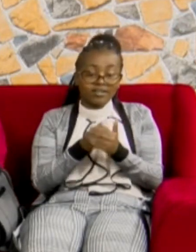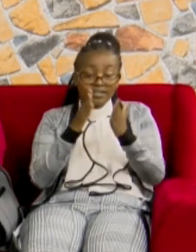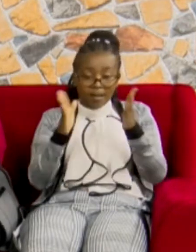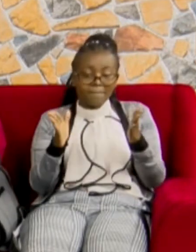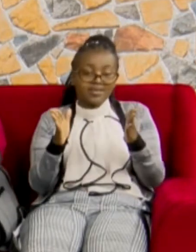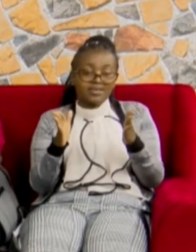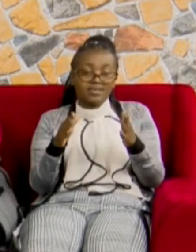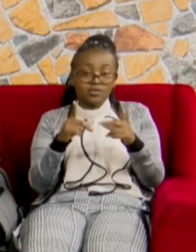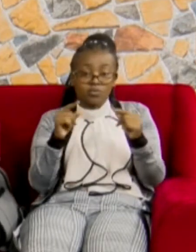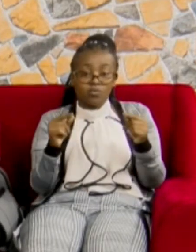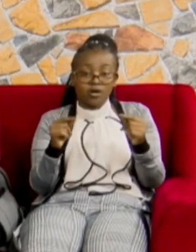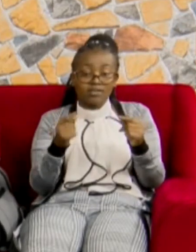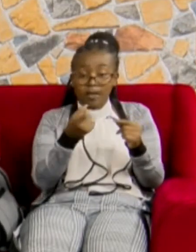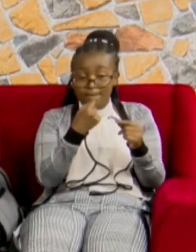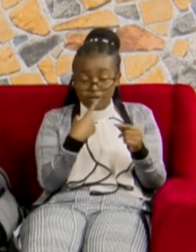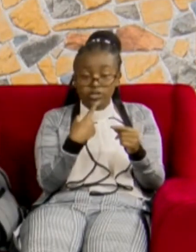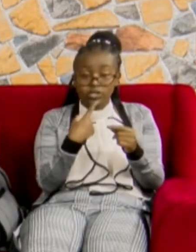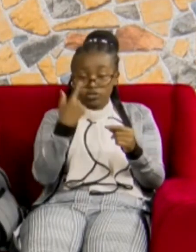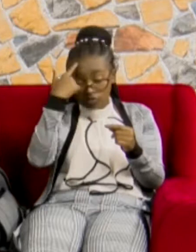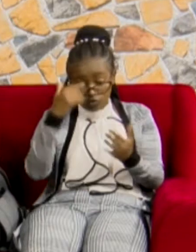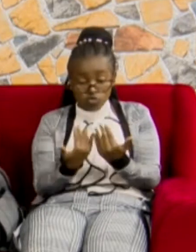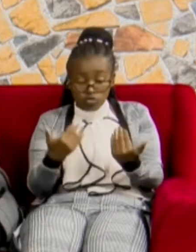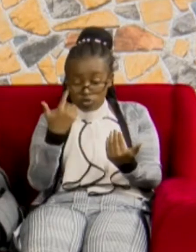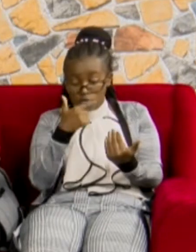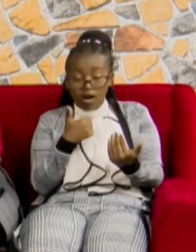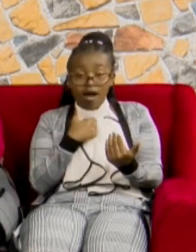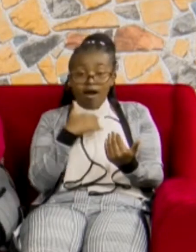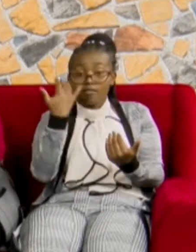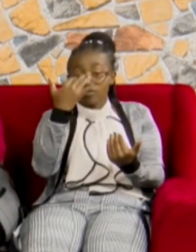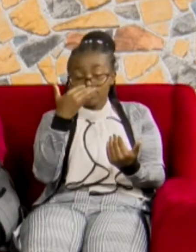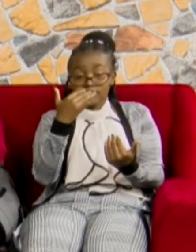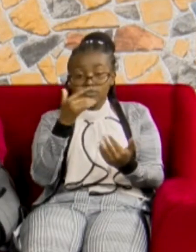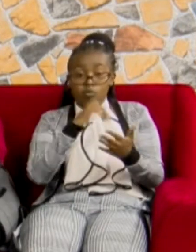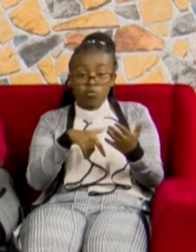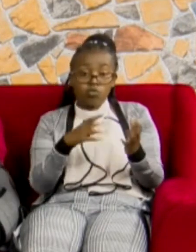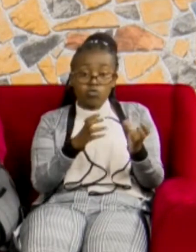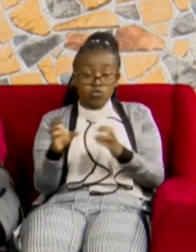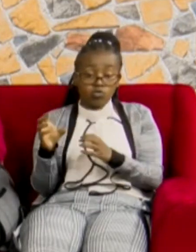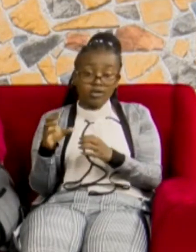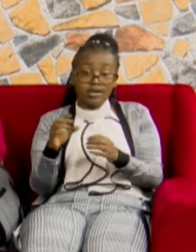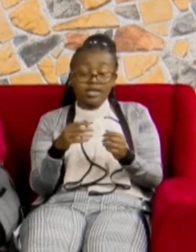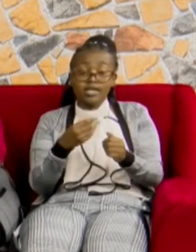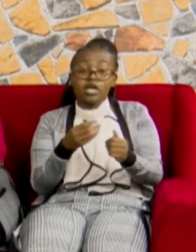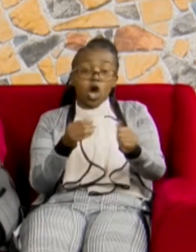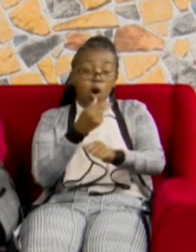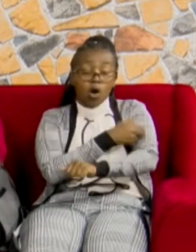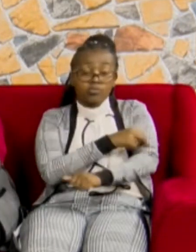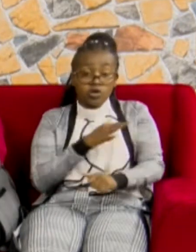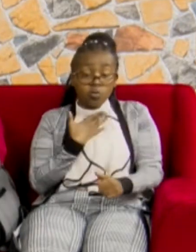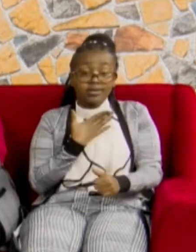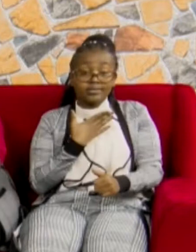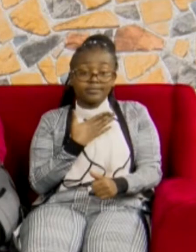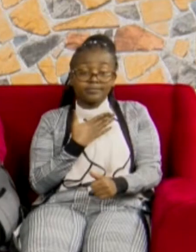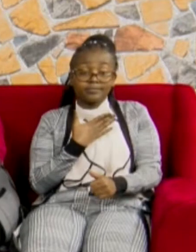word saying it's a medication clinic for children who have autism. All right. And so what we did in our clinic is that what I loved about it,